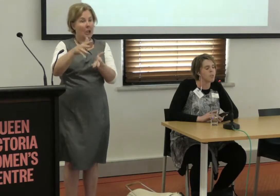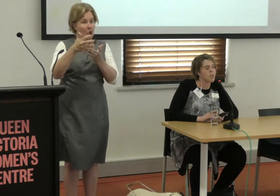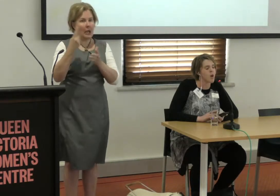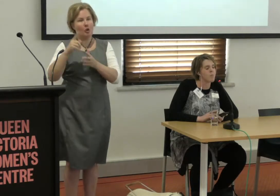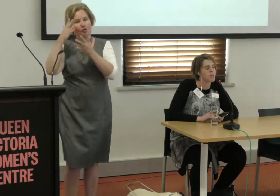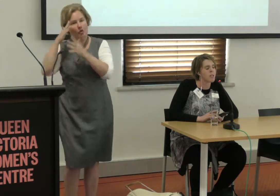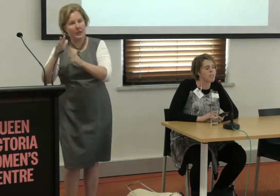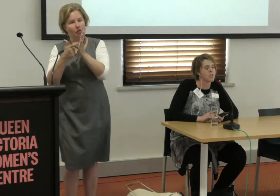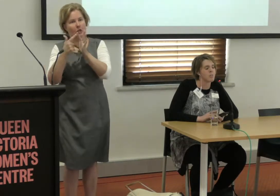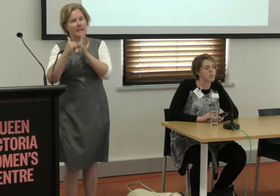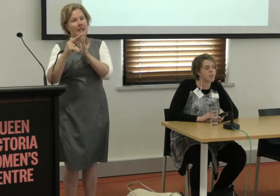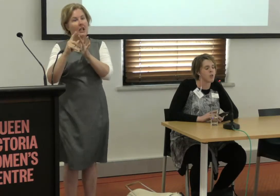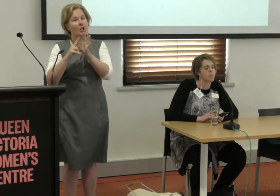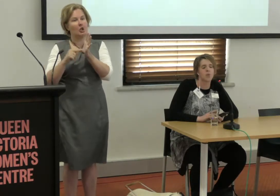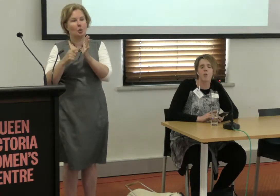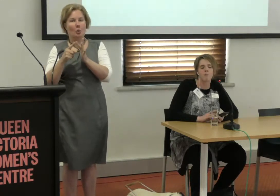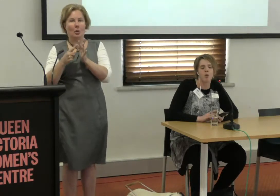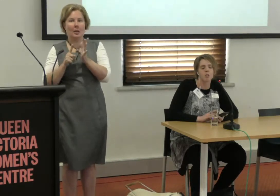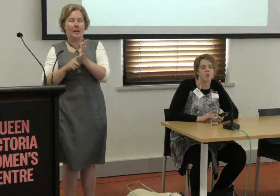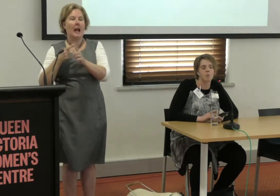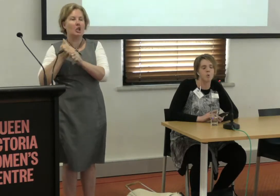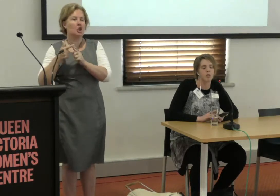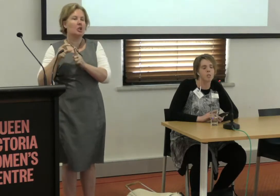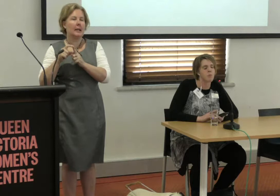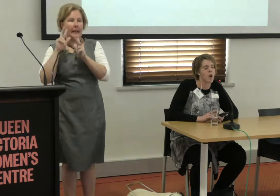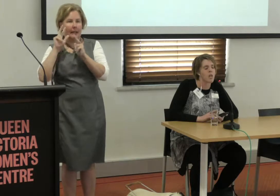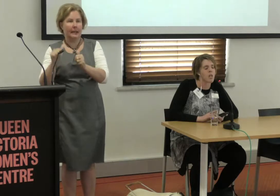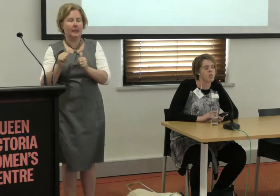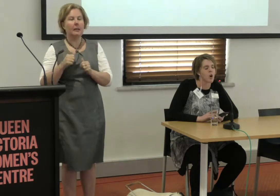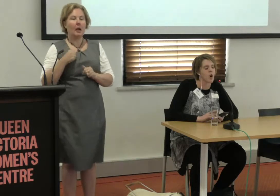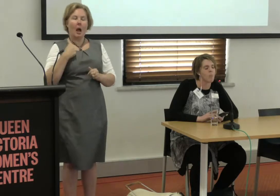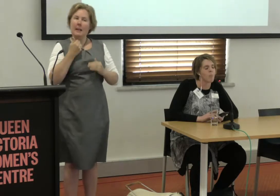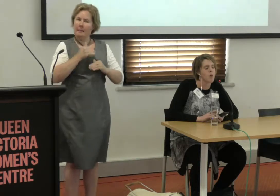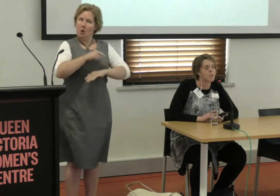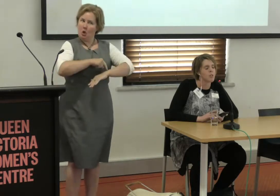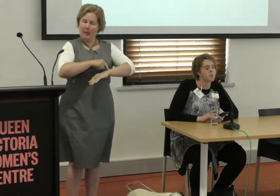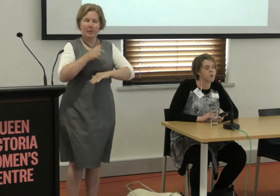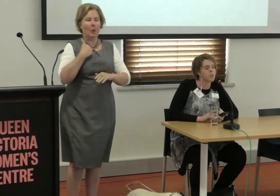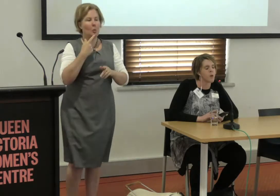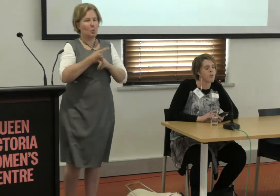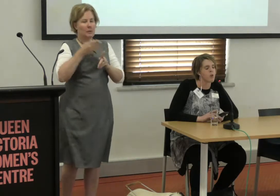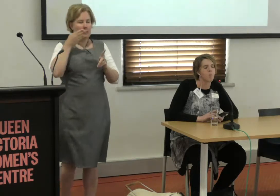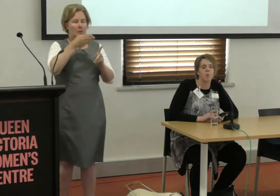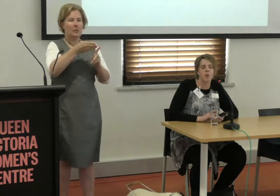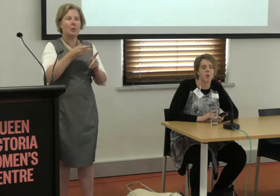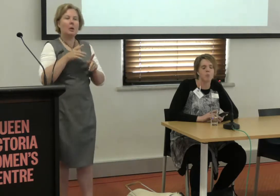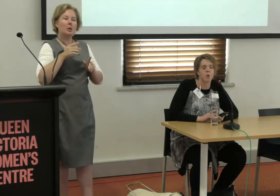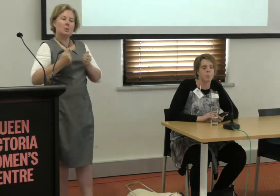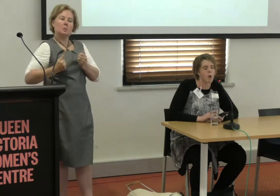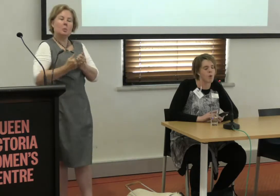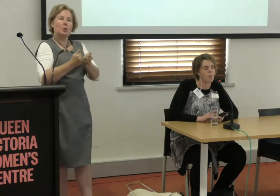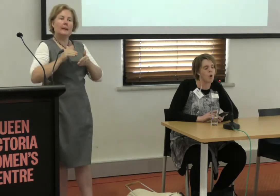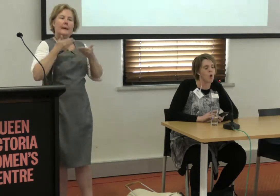Because our time here today is limited, I'm just going to focus on support that is provided in the home. So this falls to either the Commonwealth Home